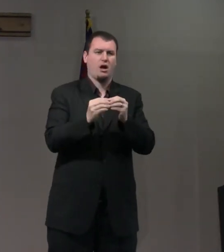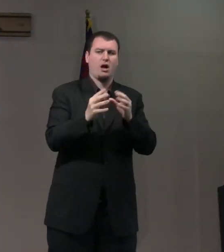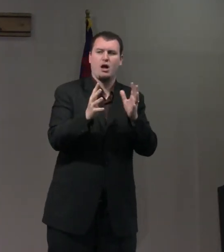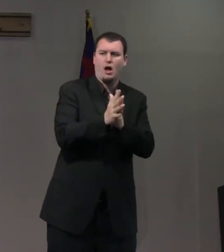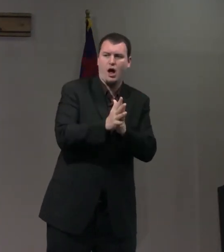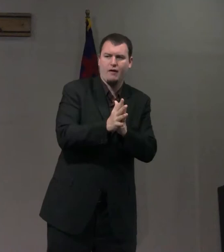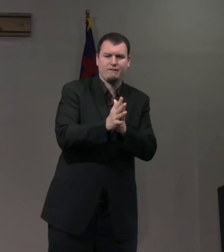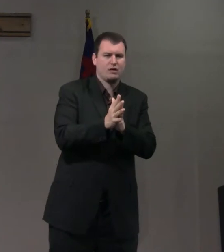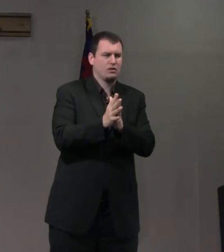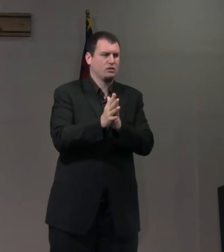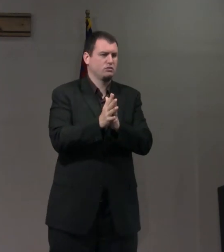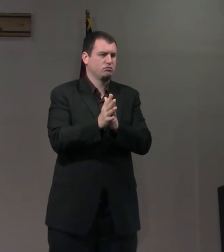Conflict,